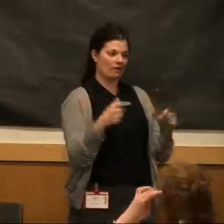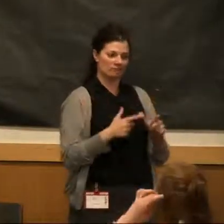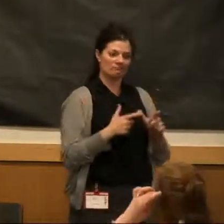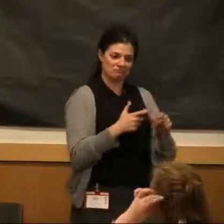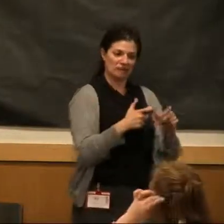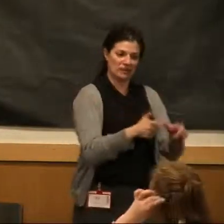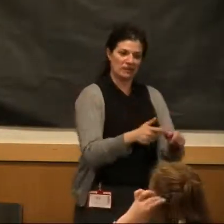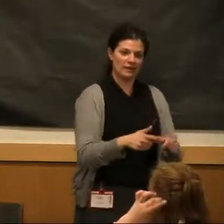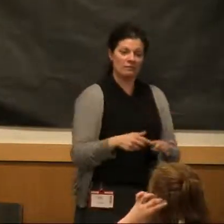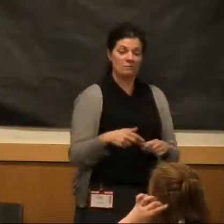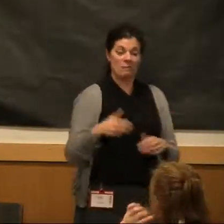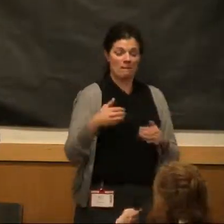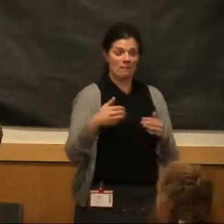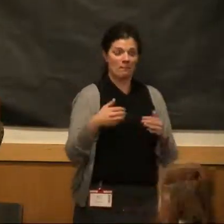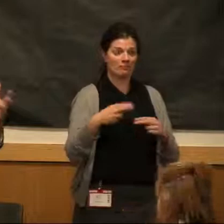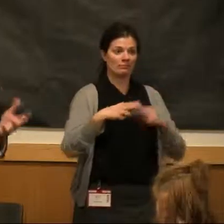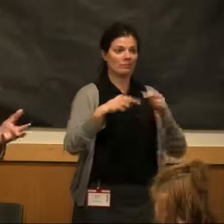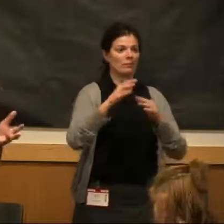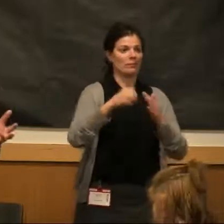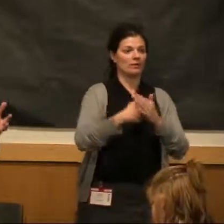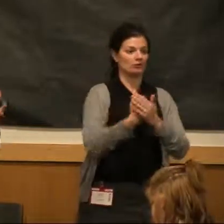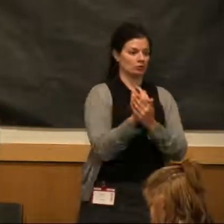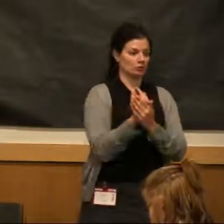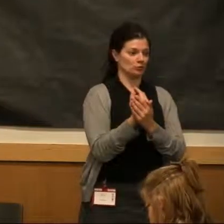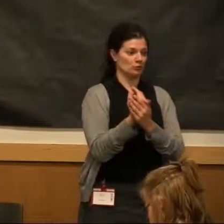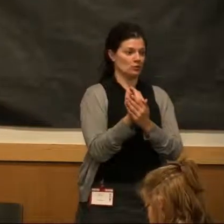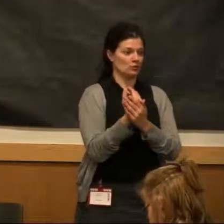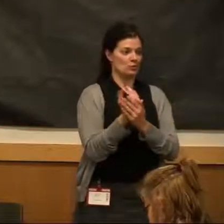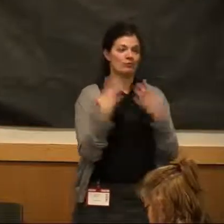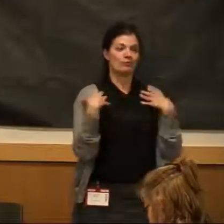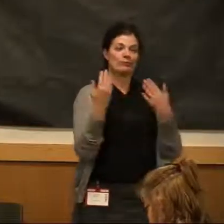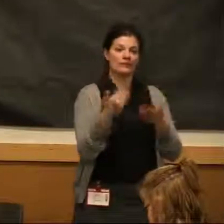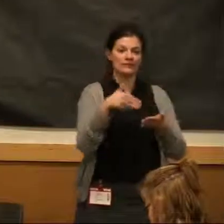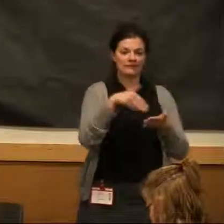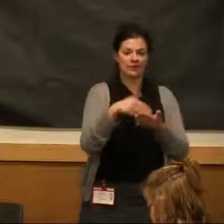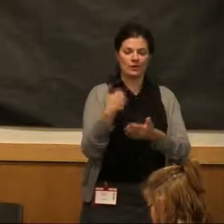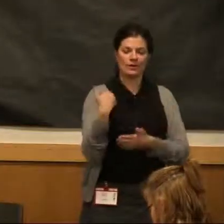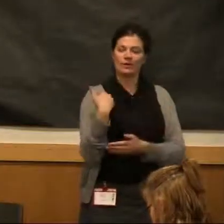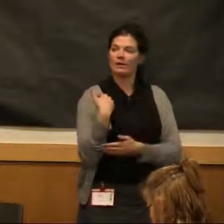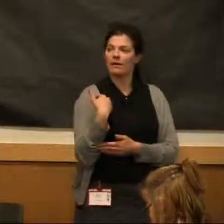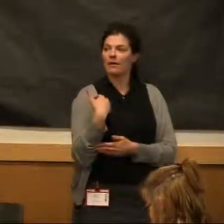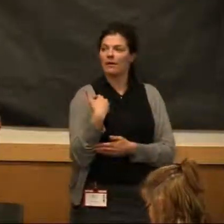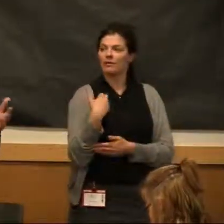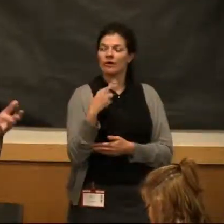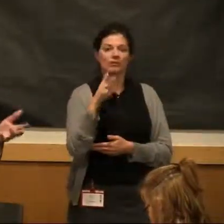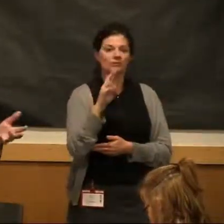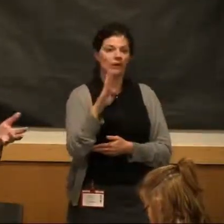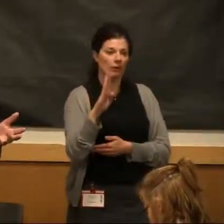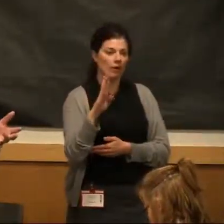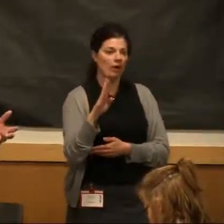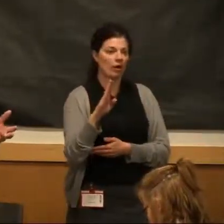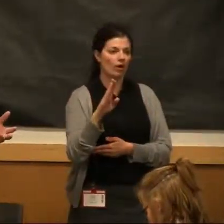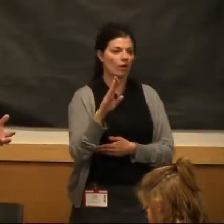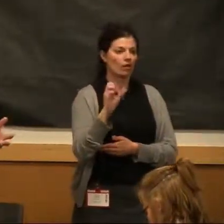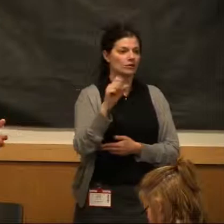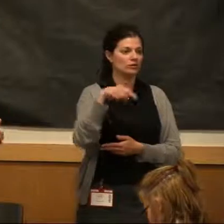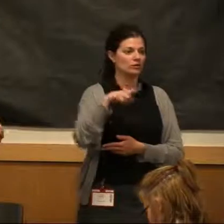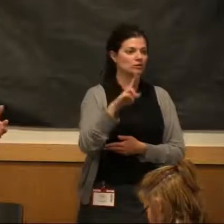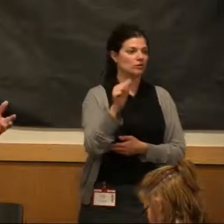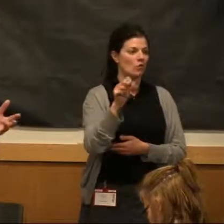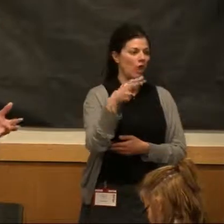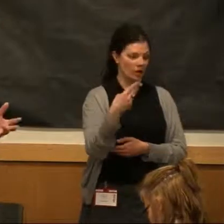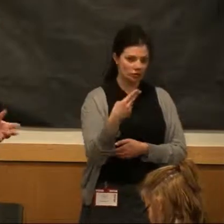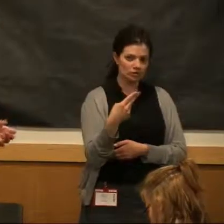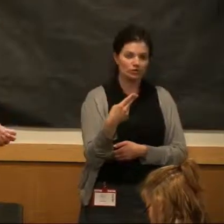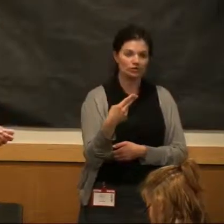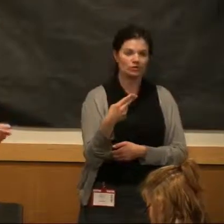College where we have a weight room, we have a cardio room, we have racquetball courts, squash courts, as I mentioned before,